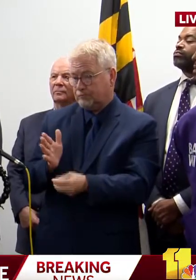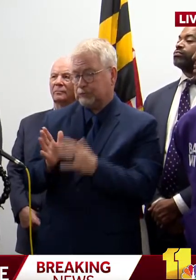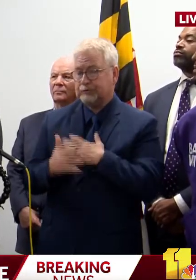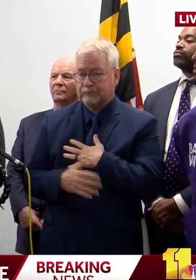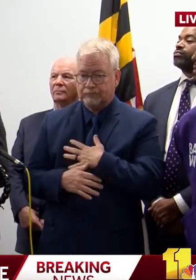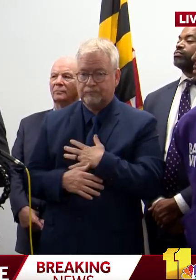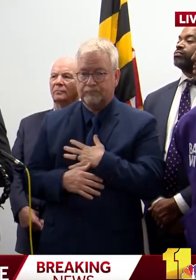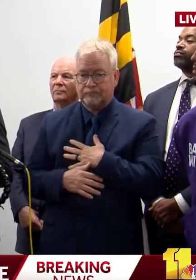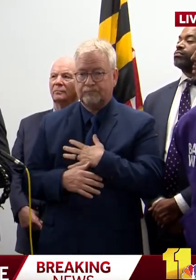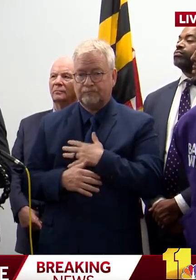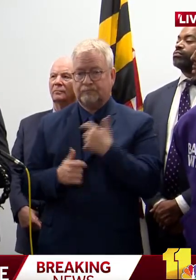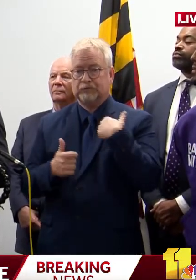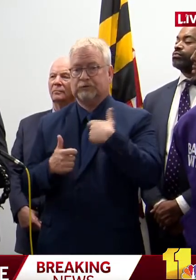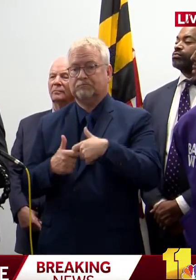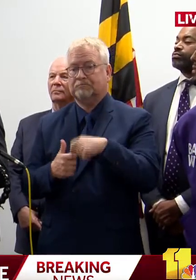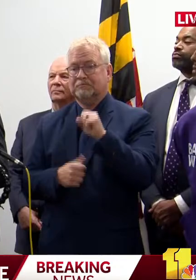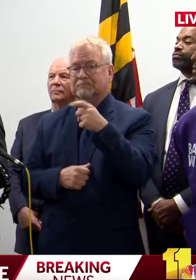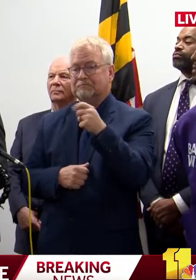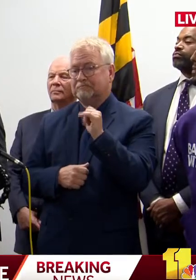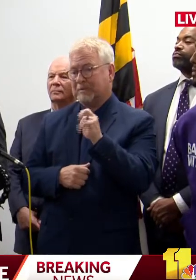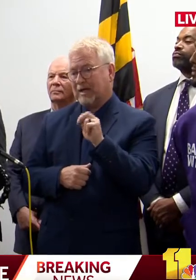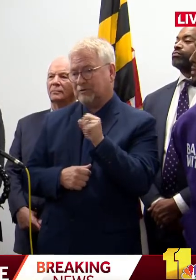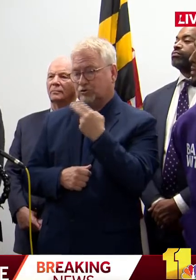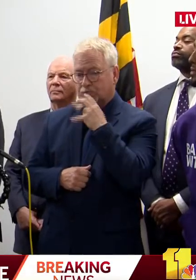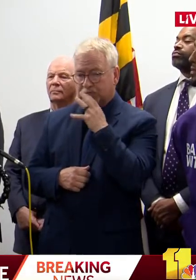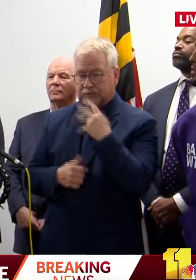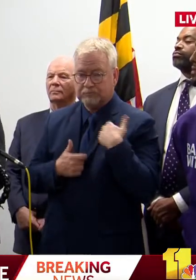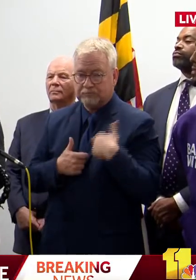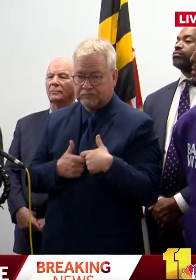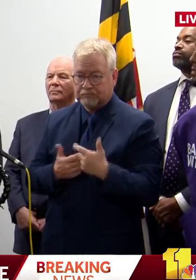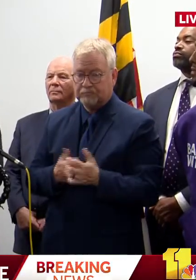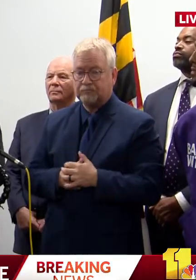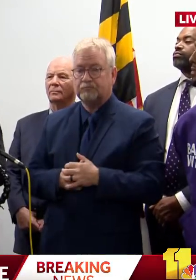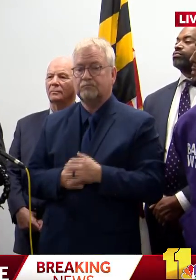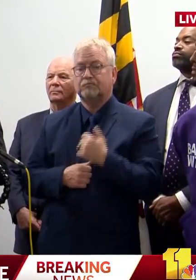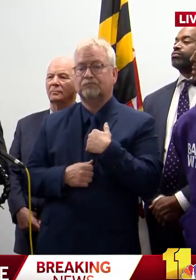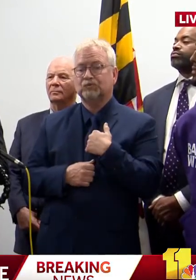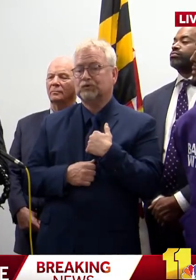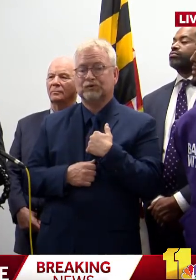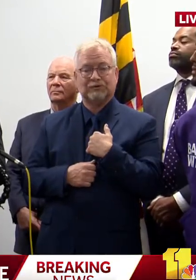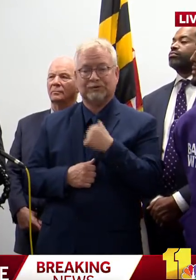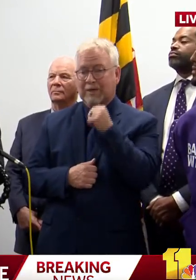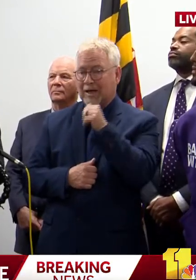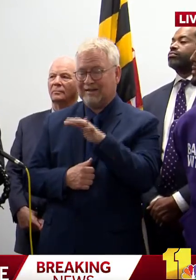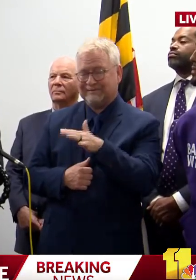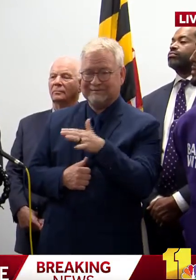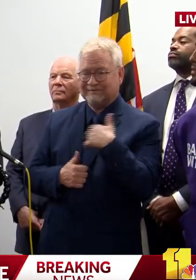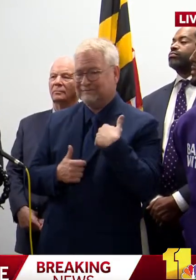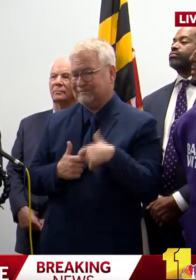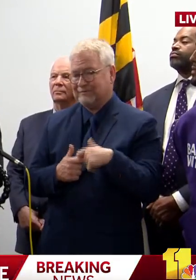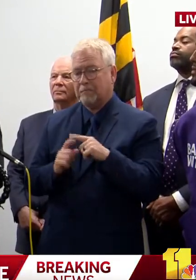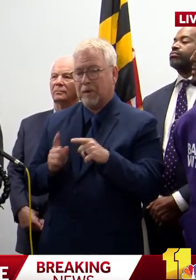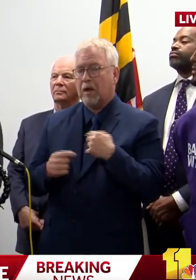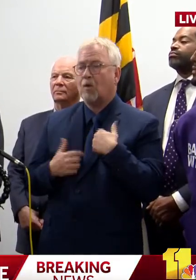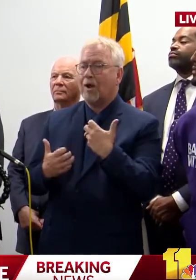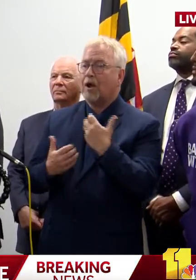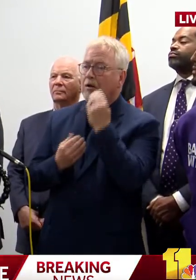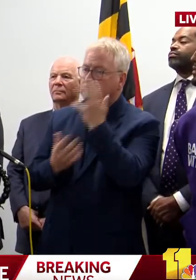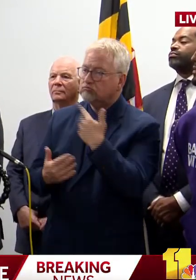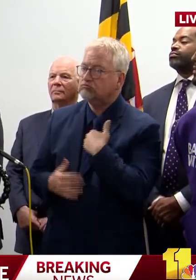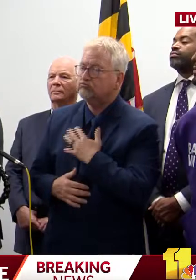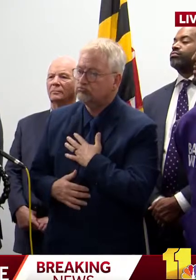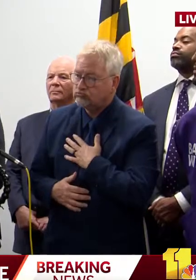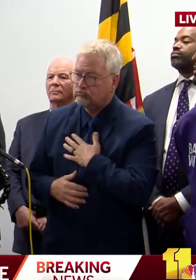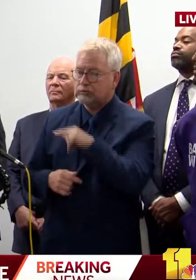presidente Biden. Hoy es un día muy, muy triste para nuestro estado y nuestro